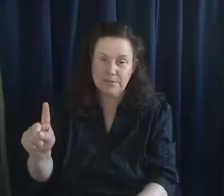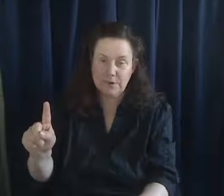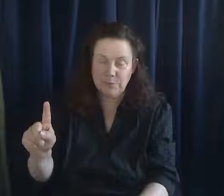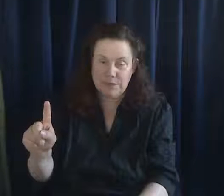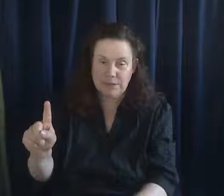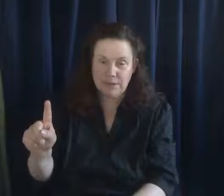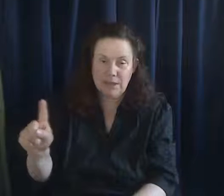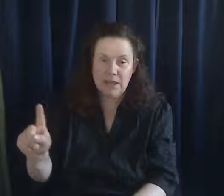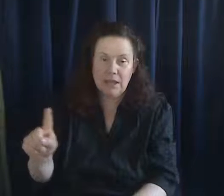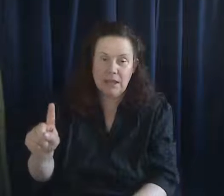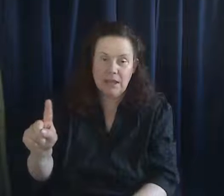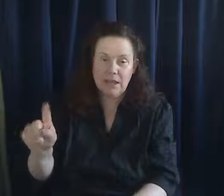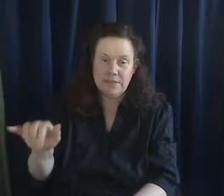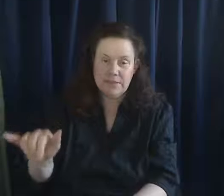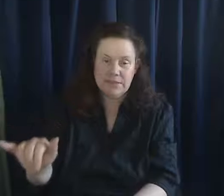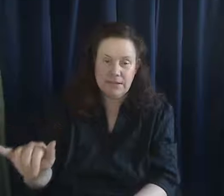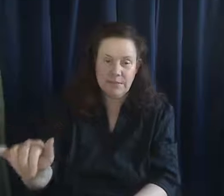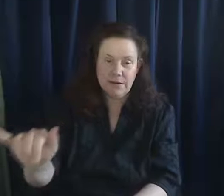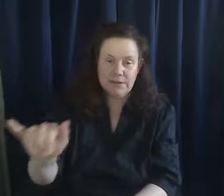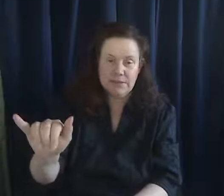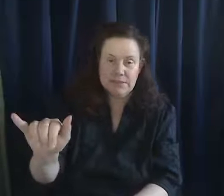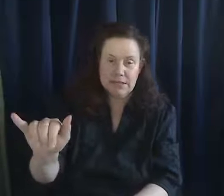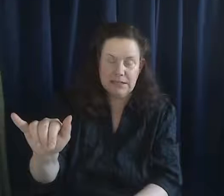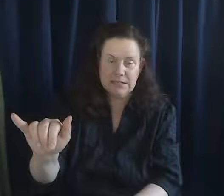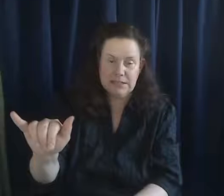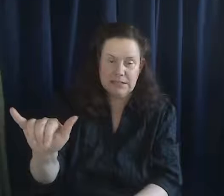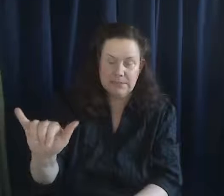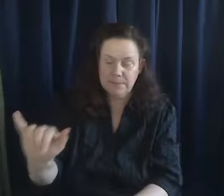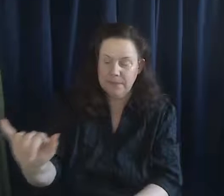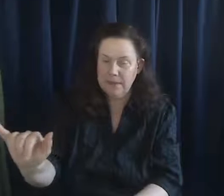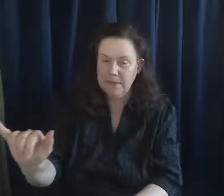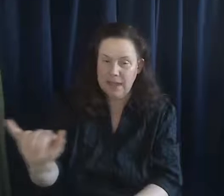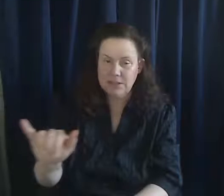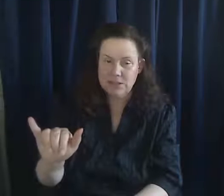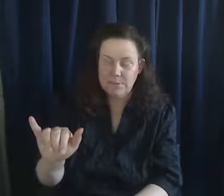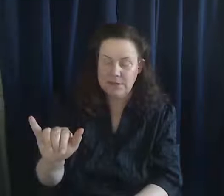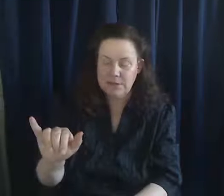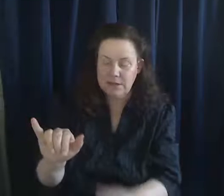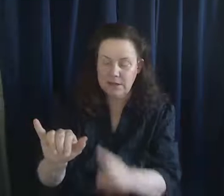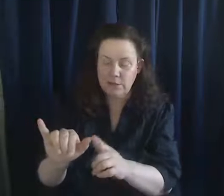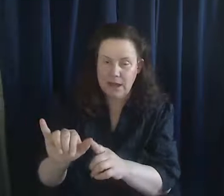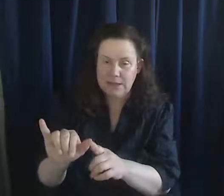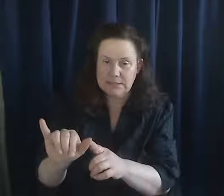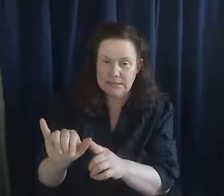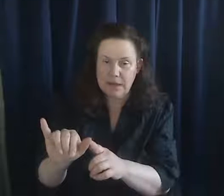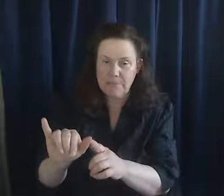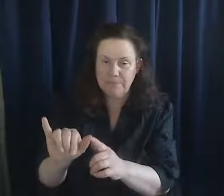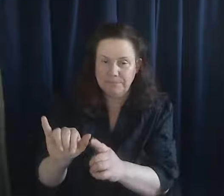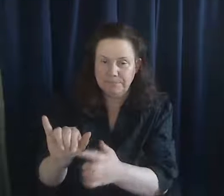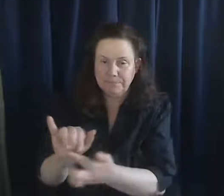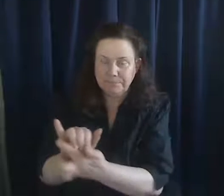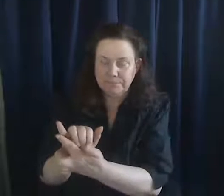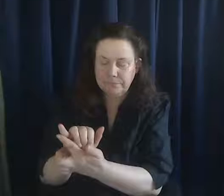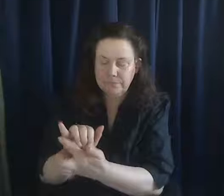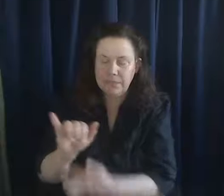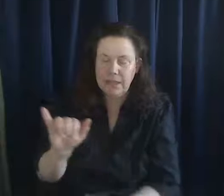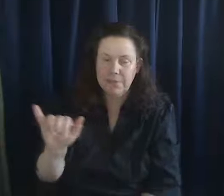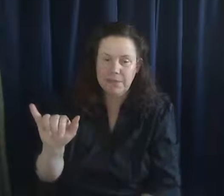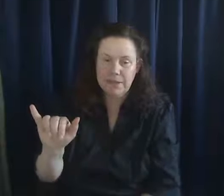very put together. And then the second part of the sign is, the hand shape is the letter Y. It's thumb and pinky.